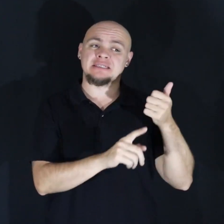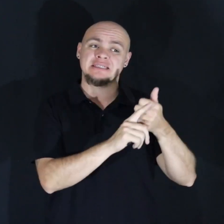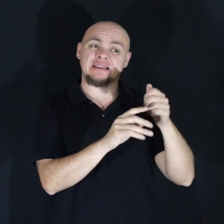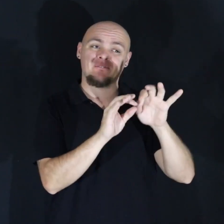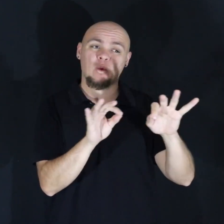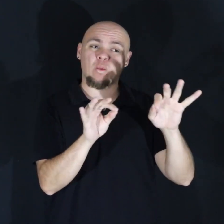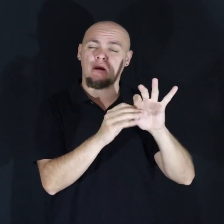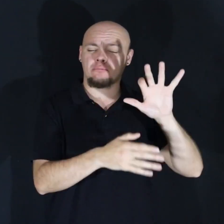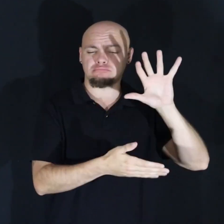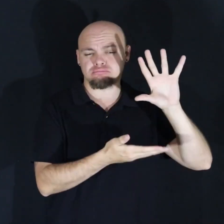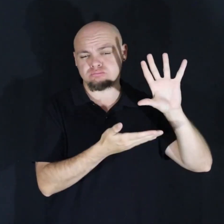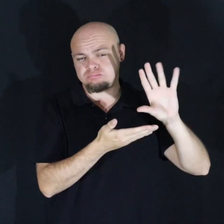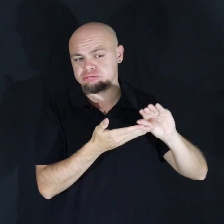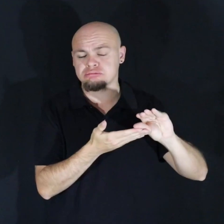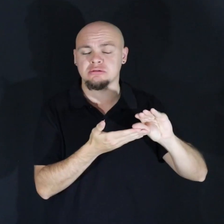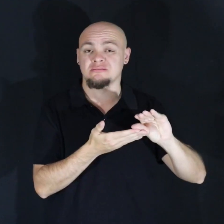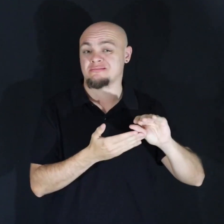self-worth.